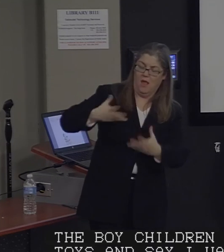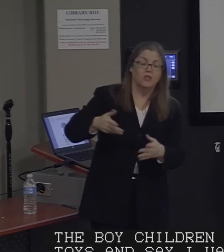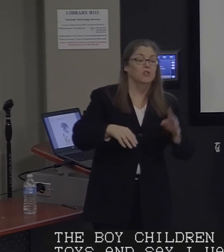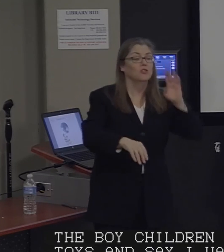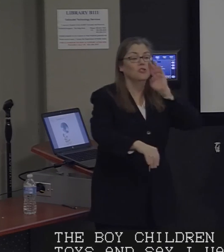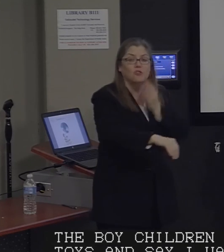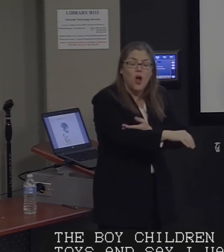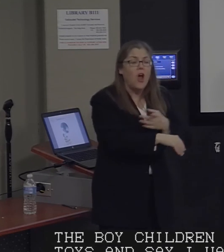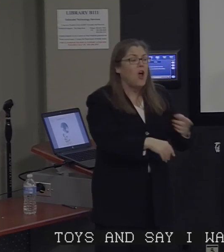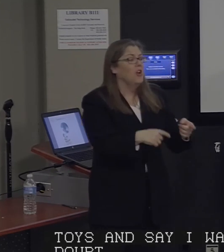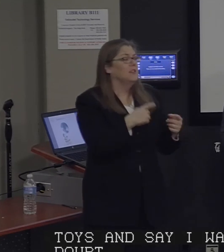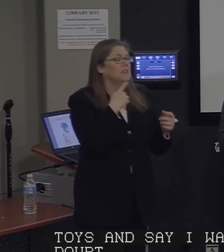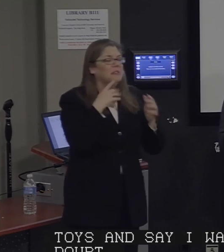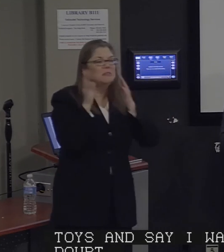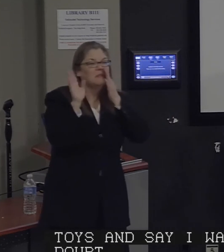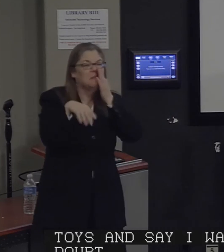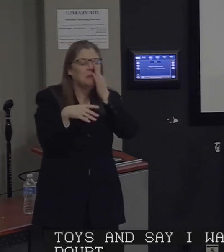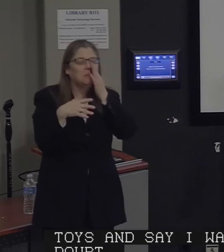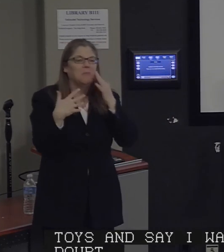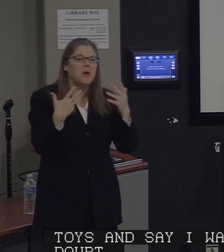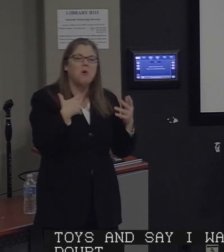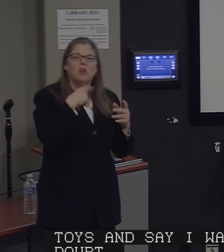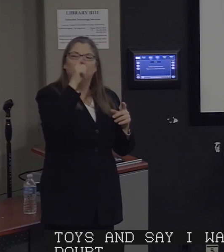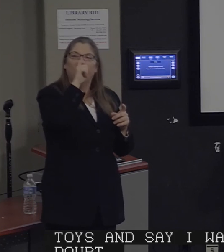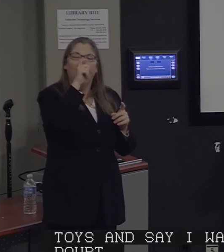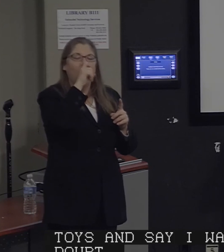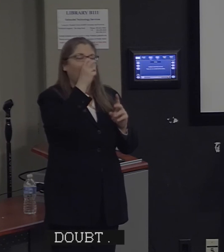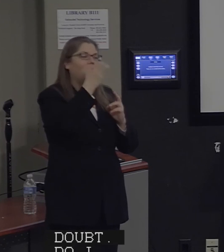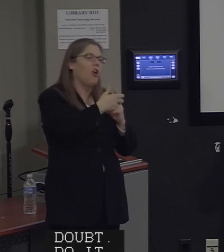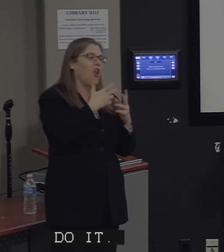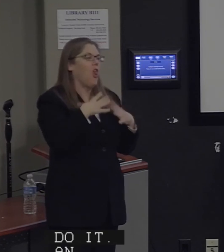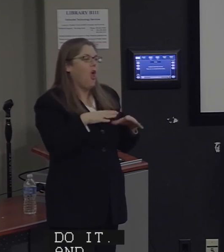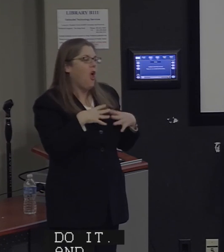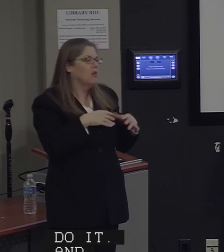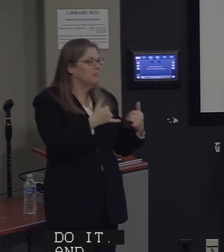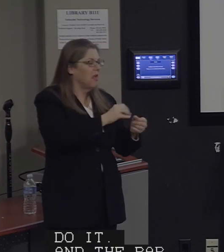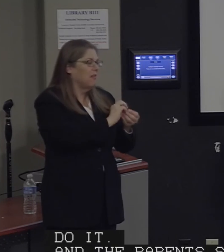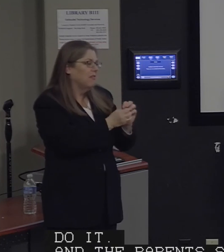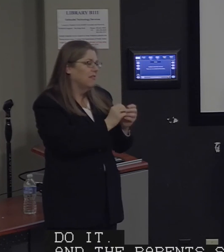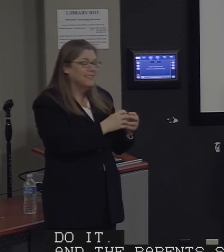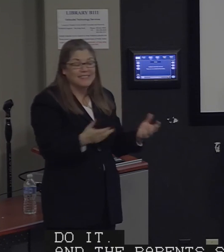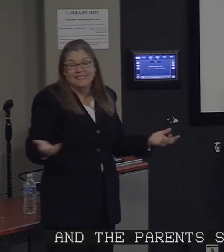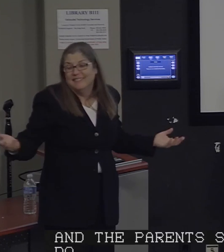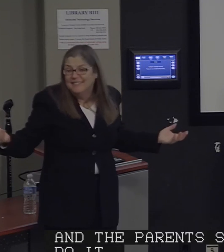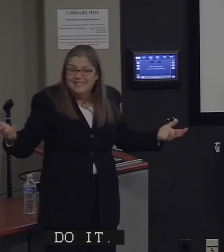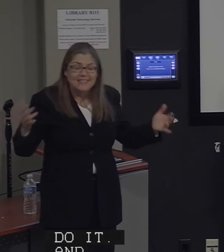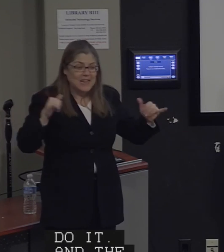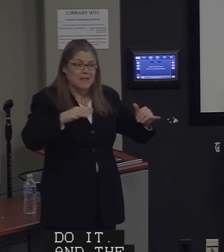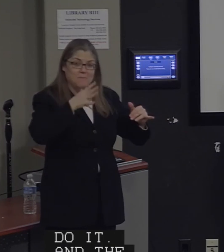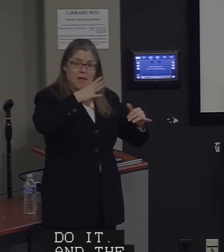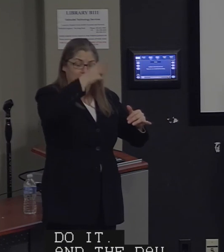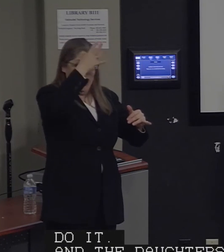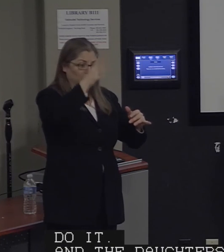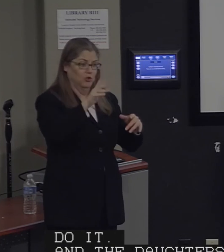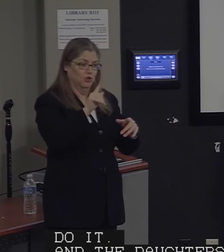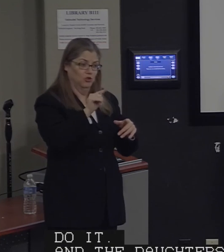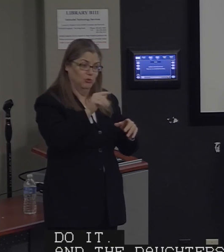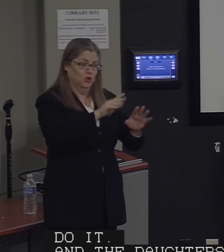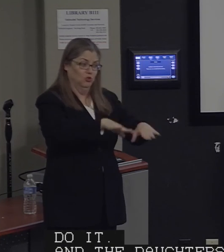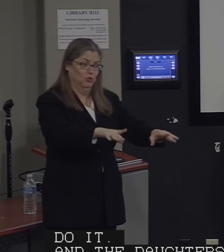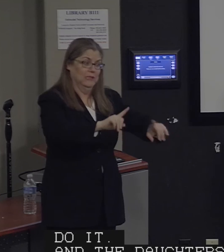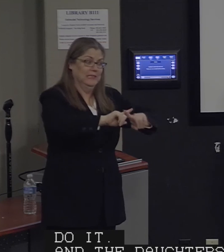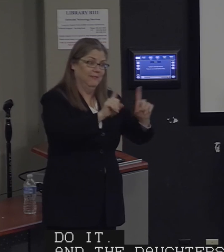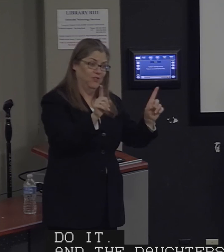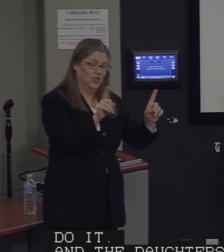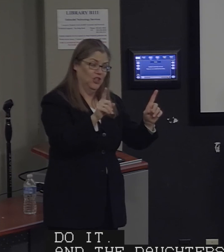daughters say, let's put some clothes on my doll. I mean, everything about how parents treat their kids differently can be